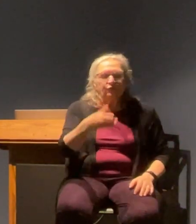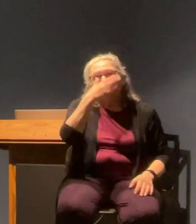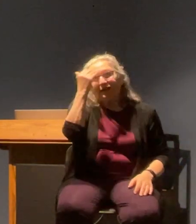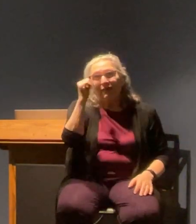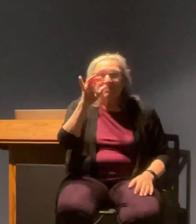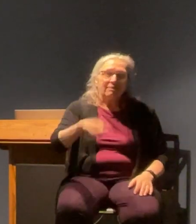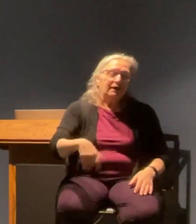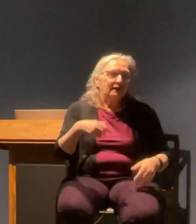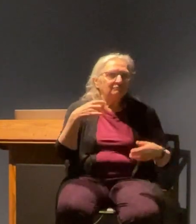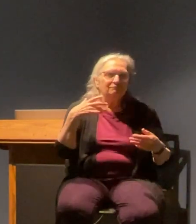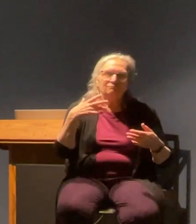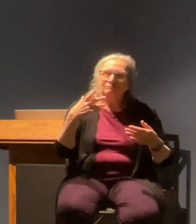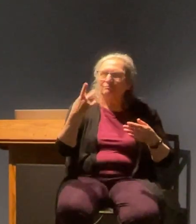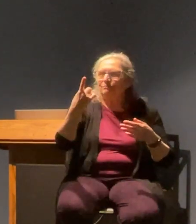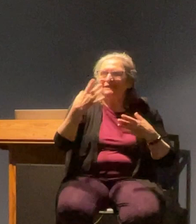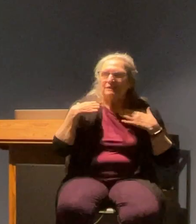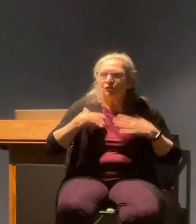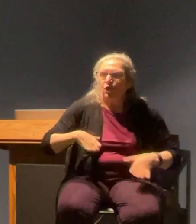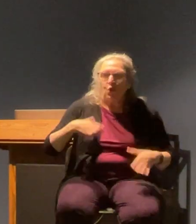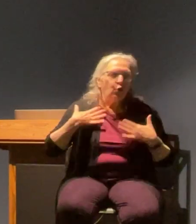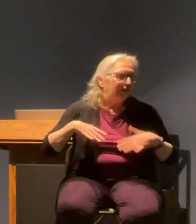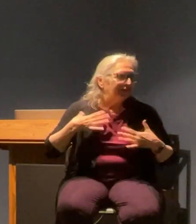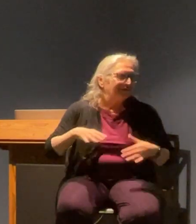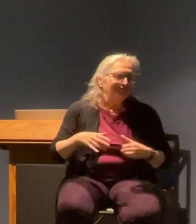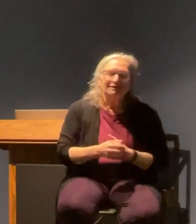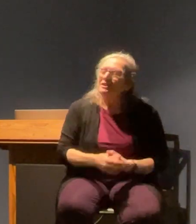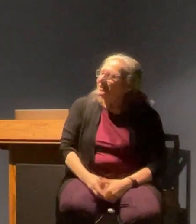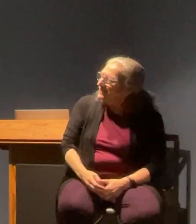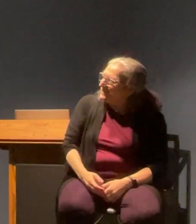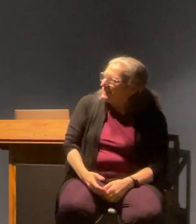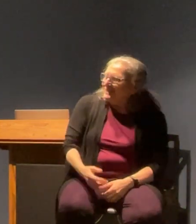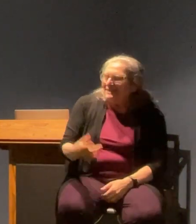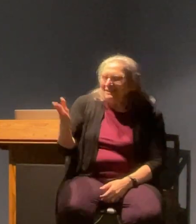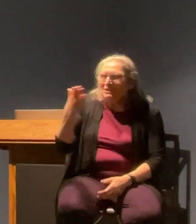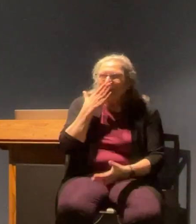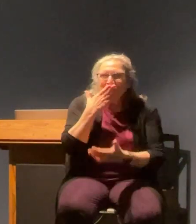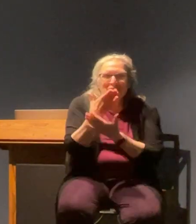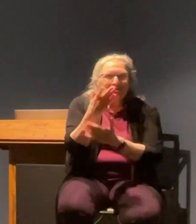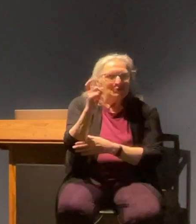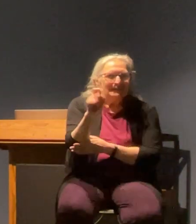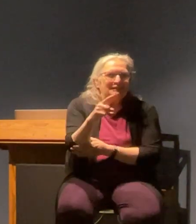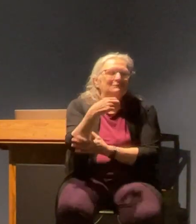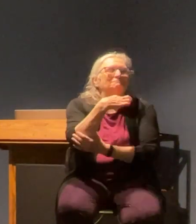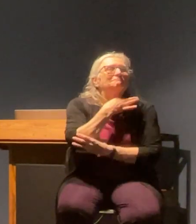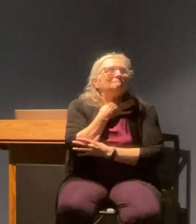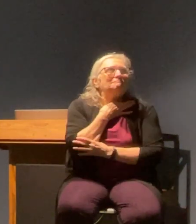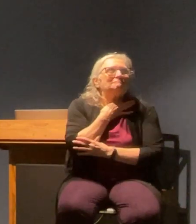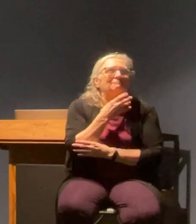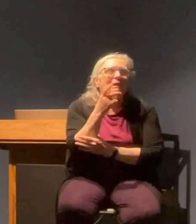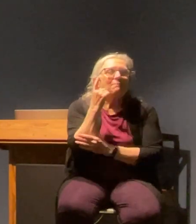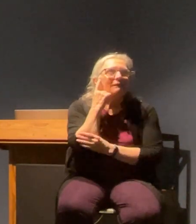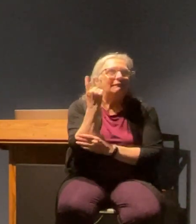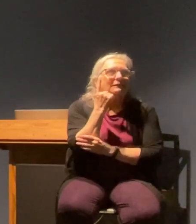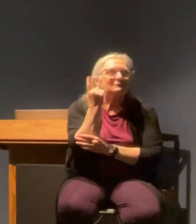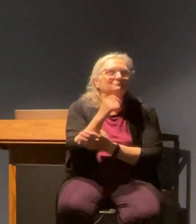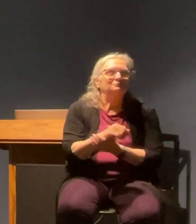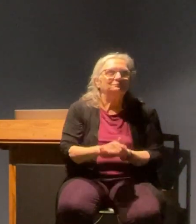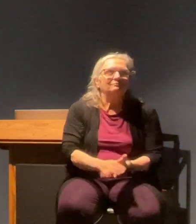article of clothing? That's a good question. I'm trying to think, that one article of clothing.